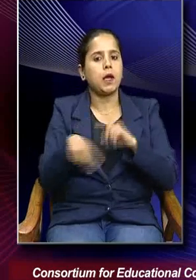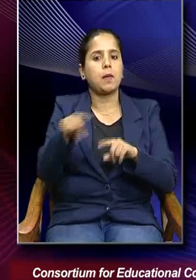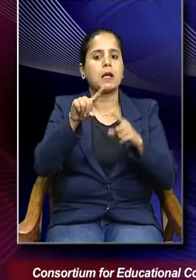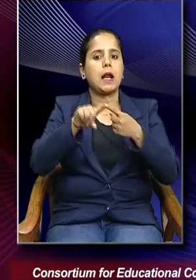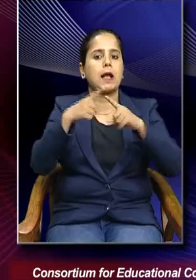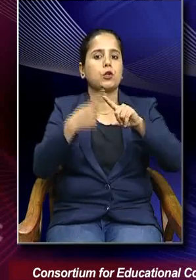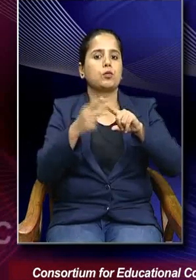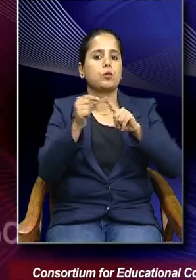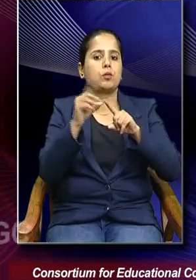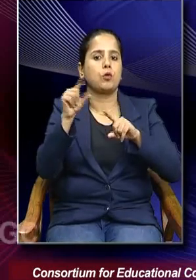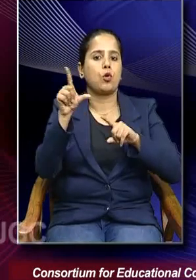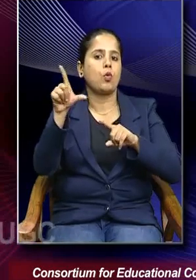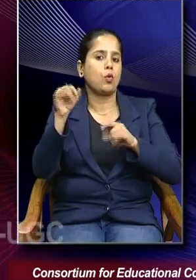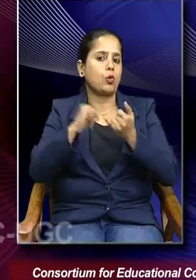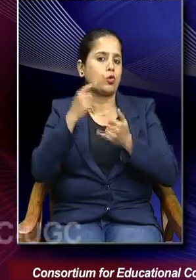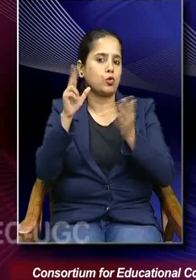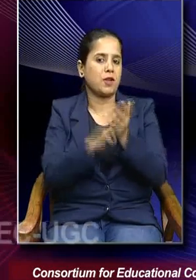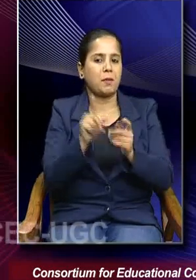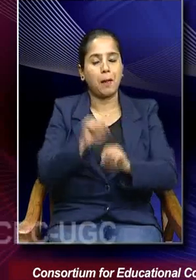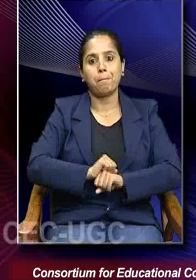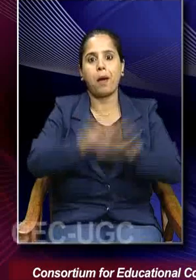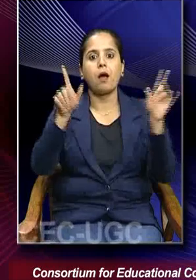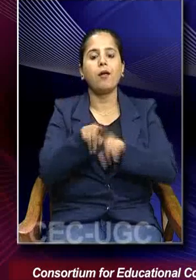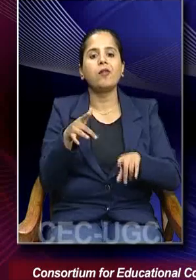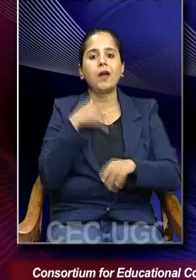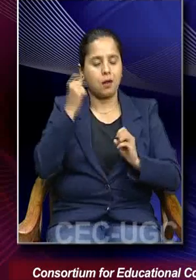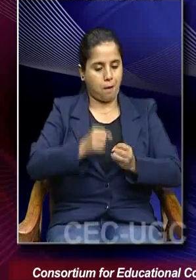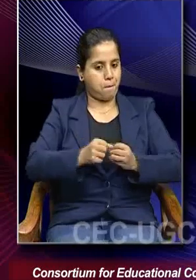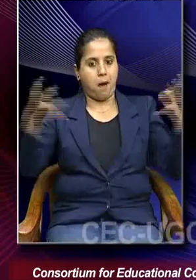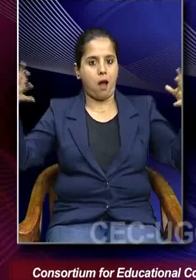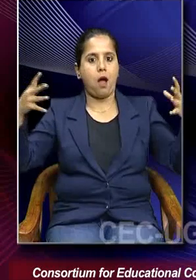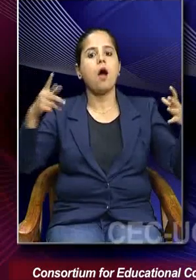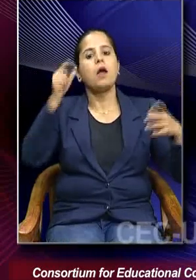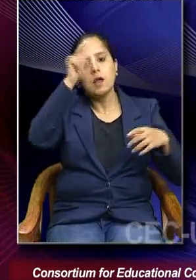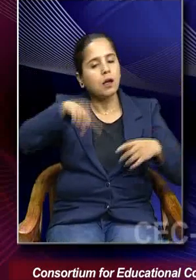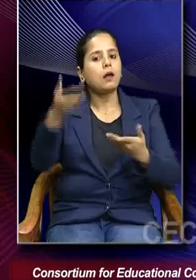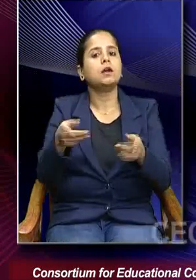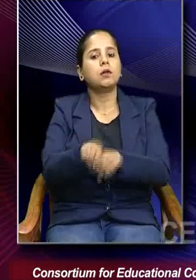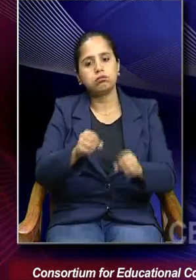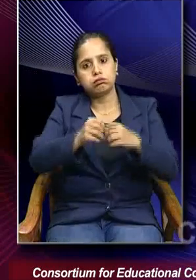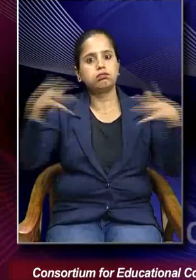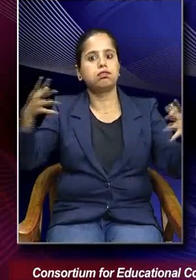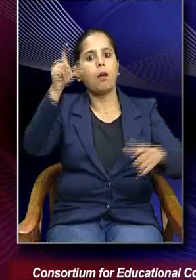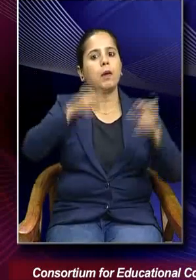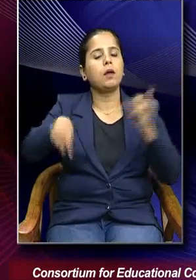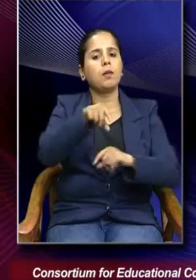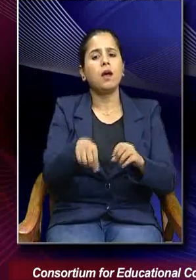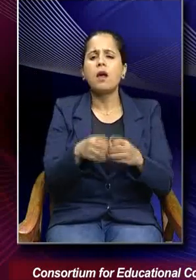explosion, which we know that a country like India is a part of. So population explosion is a